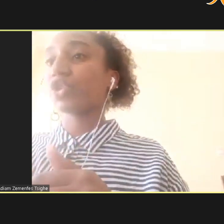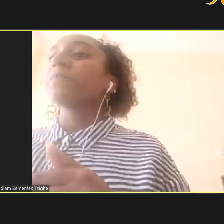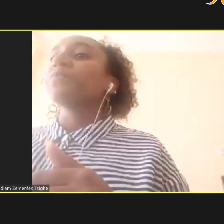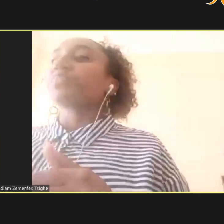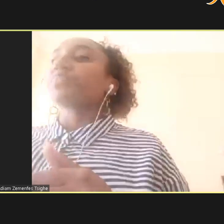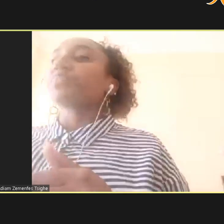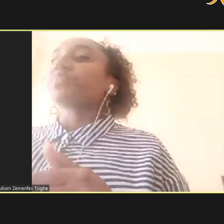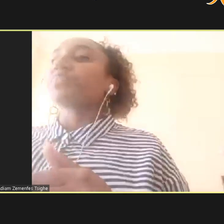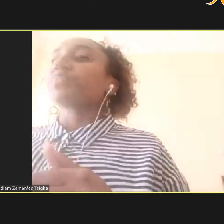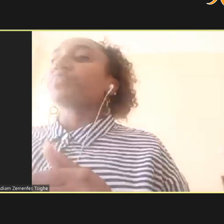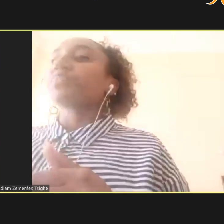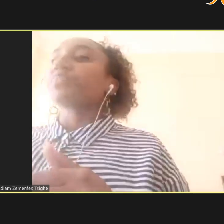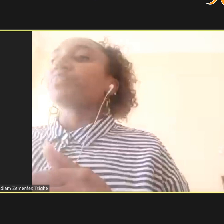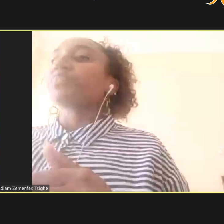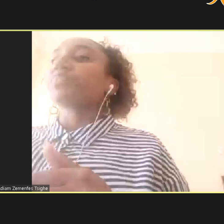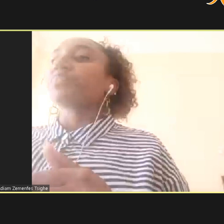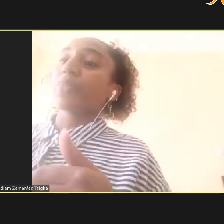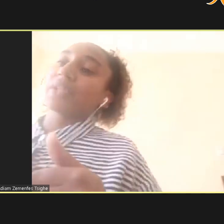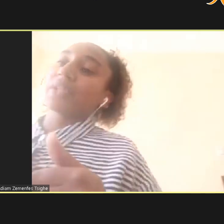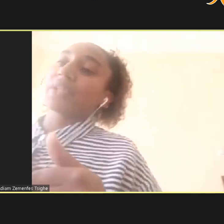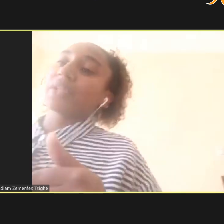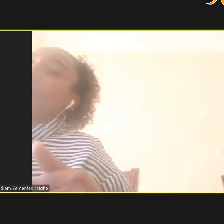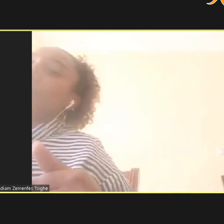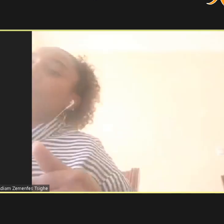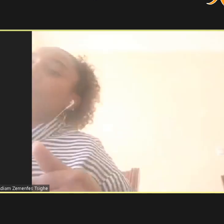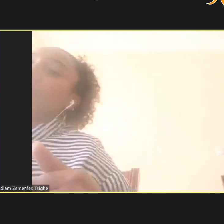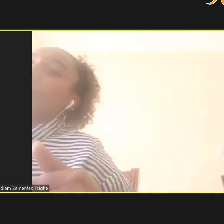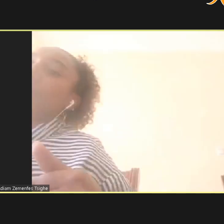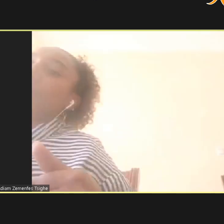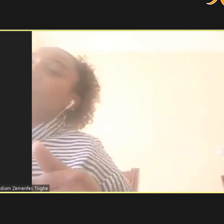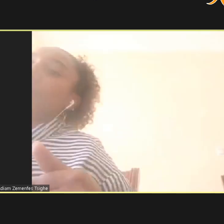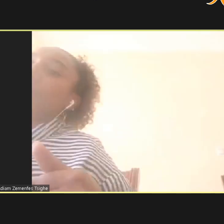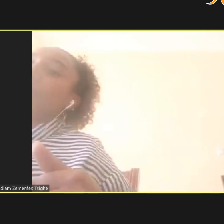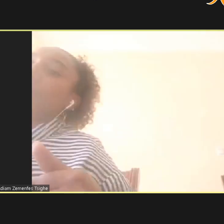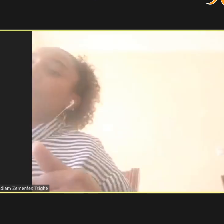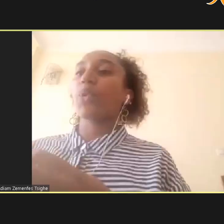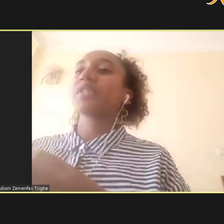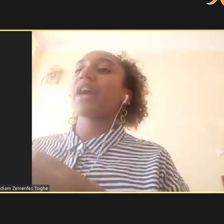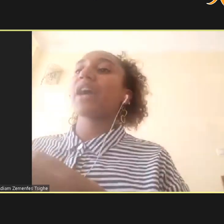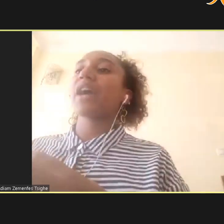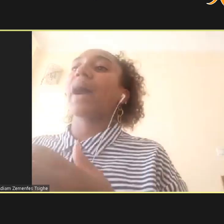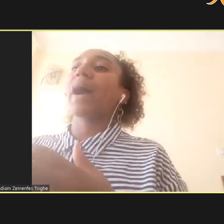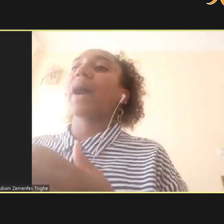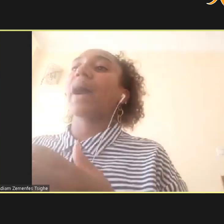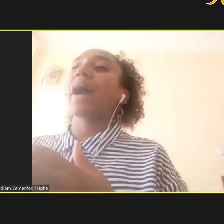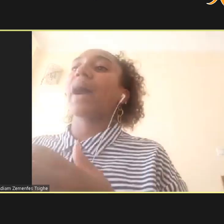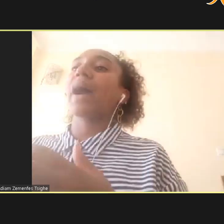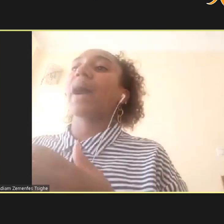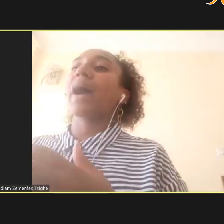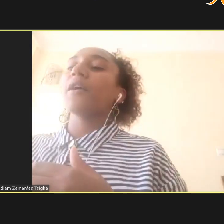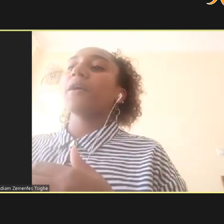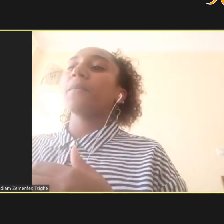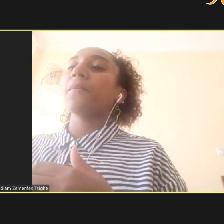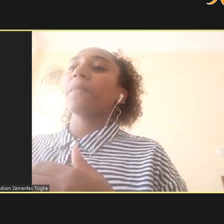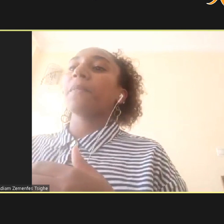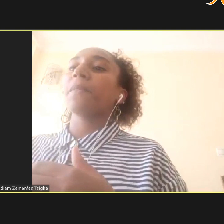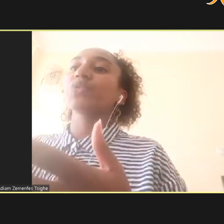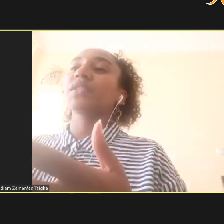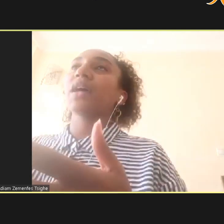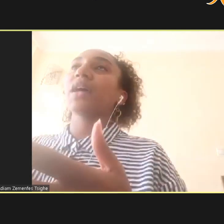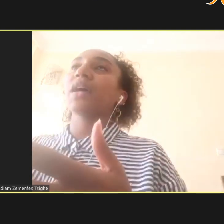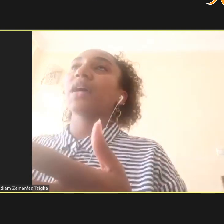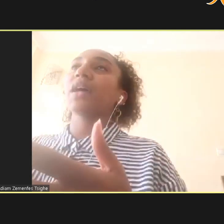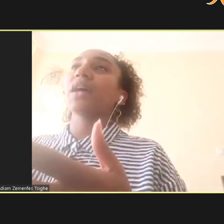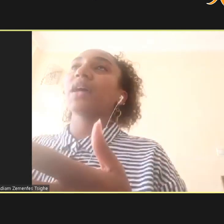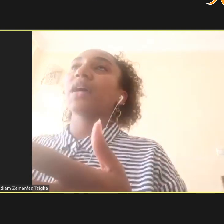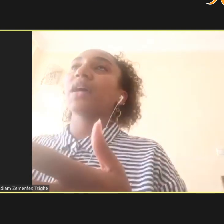information. And it's also important that complementary reports actually highlight